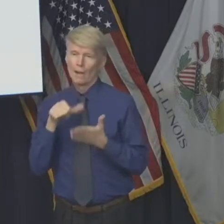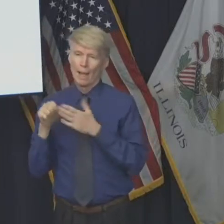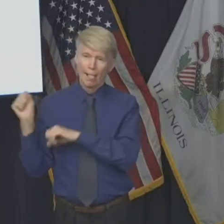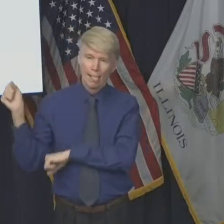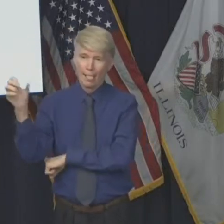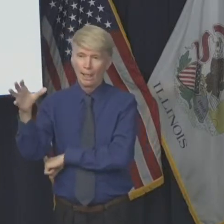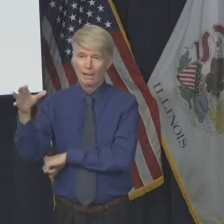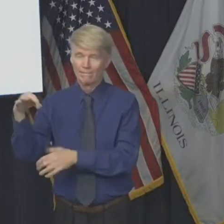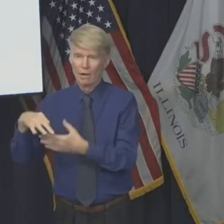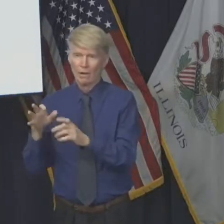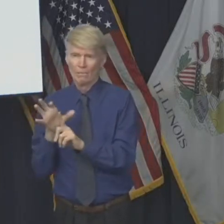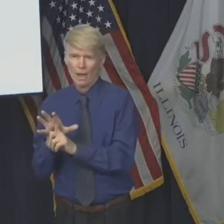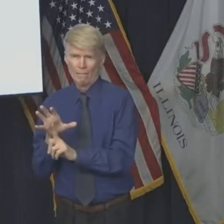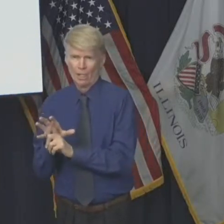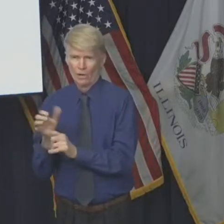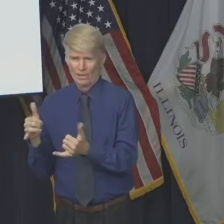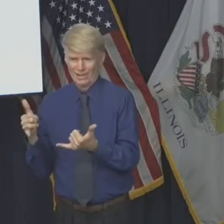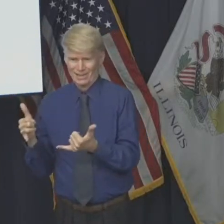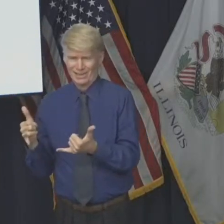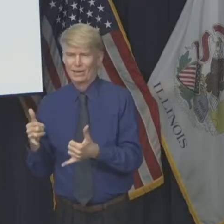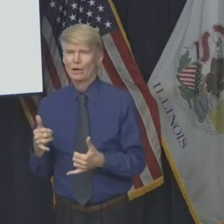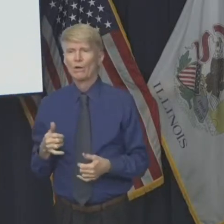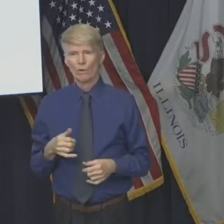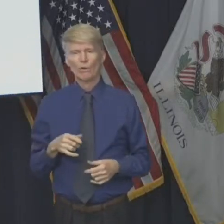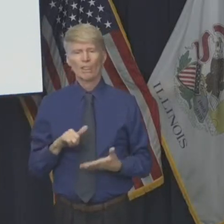accounts for the greatest difference between the votes